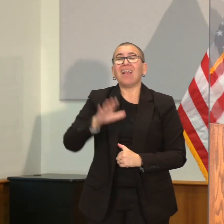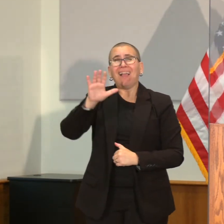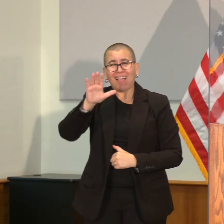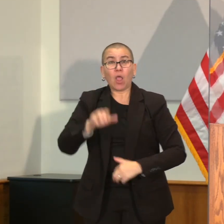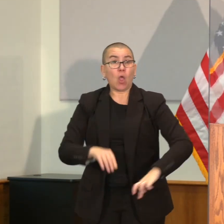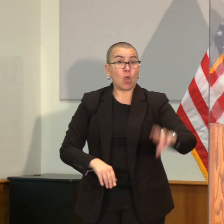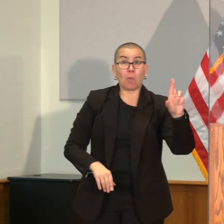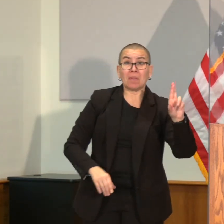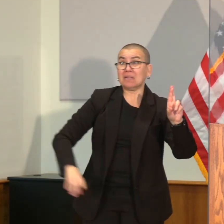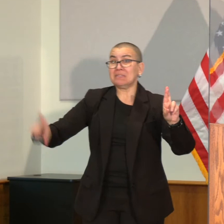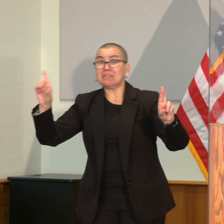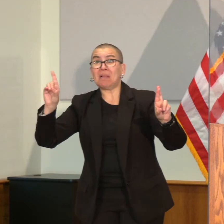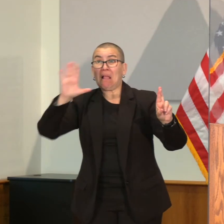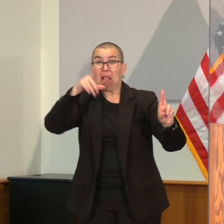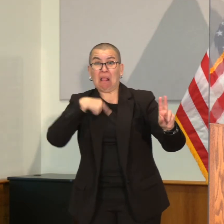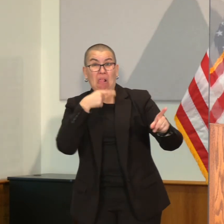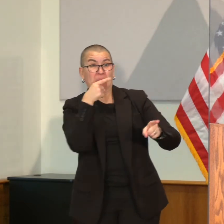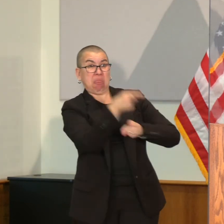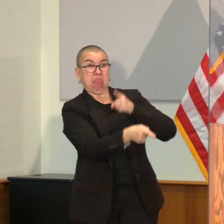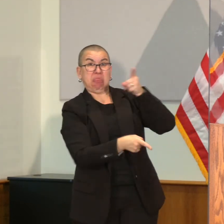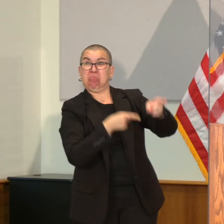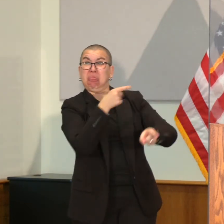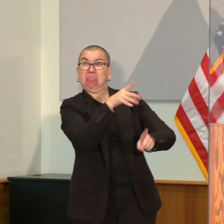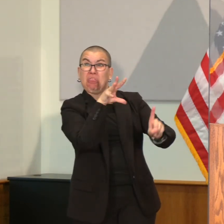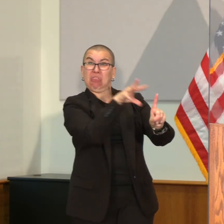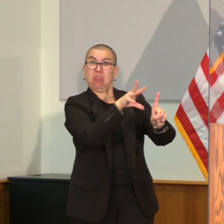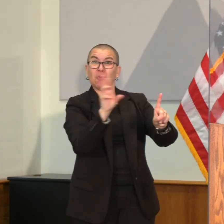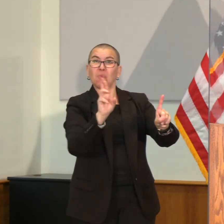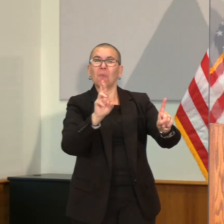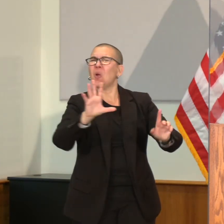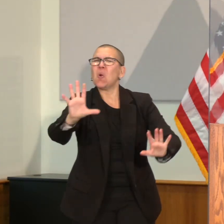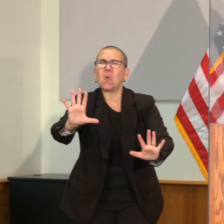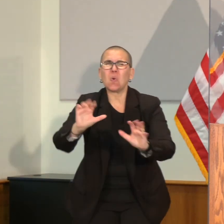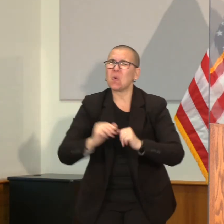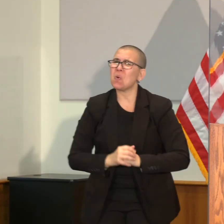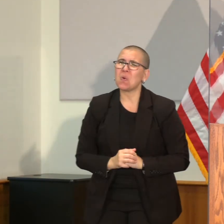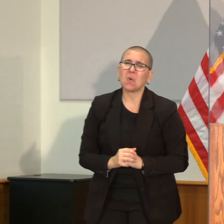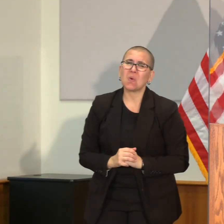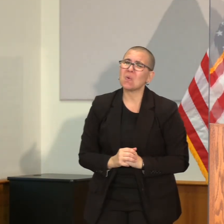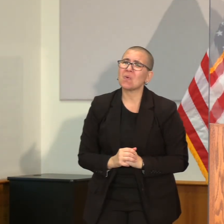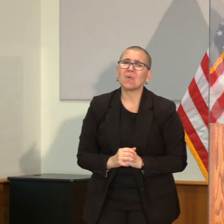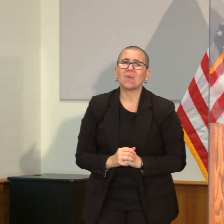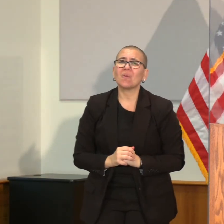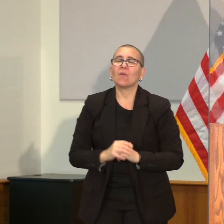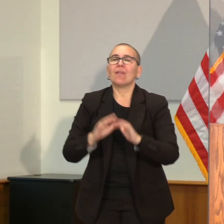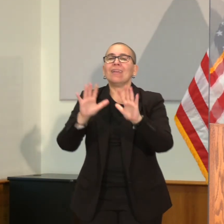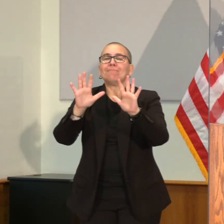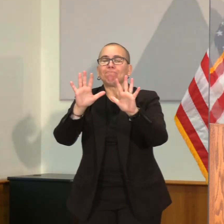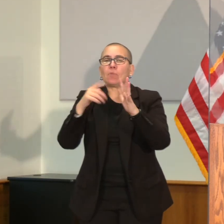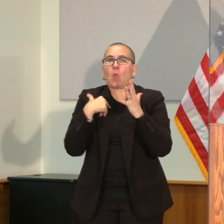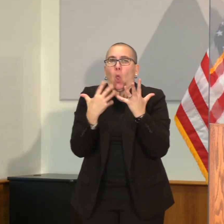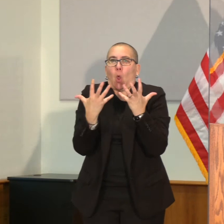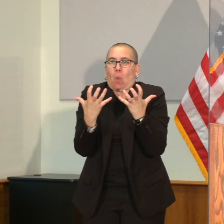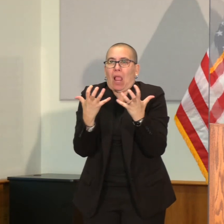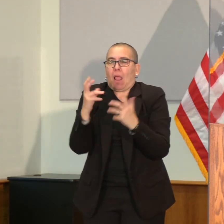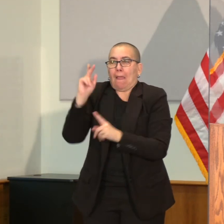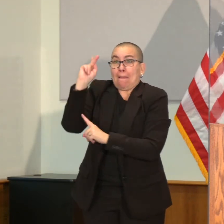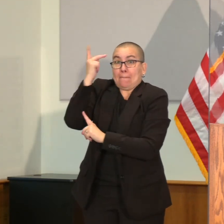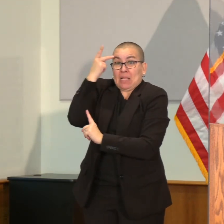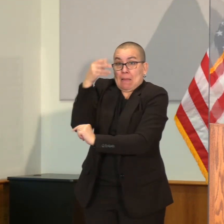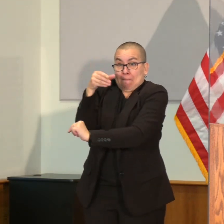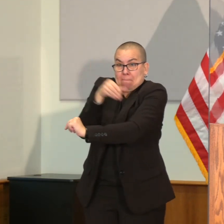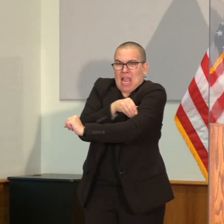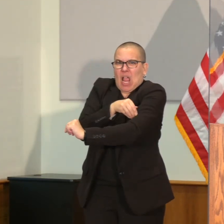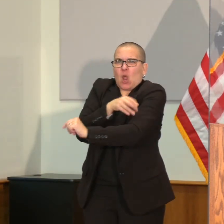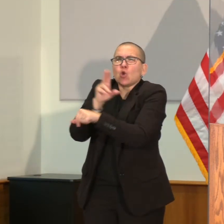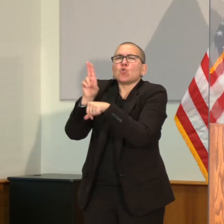but you don't save political capital for your own end. You bank political capital to expend it on the change that you want